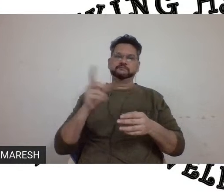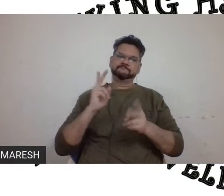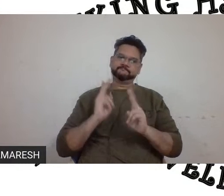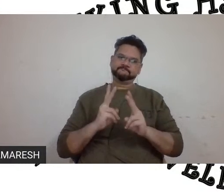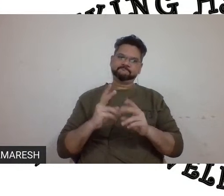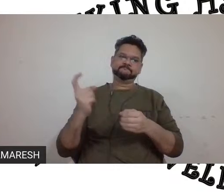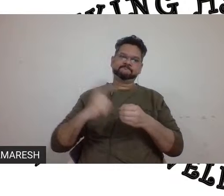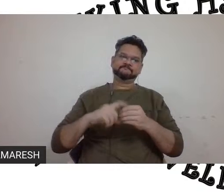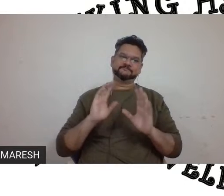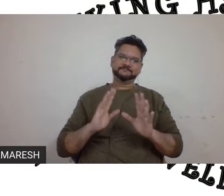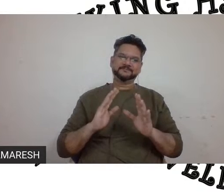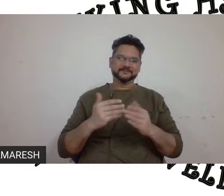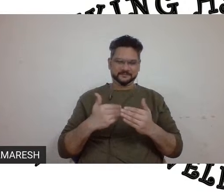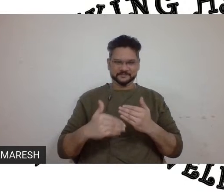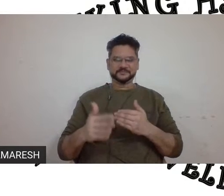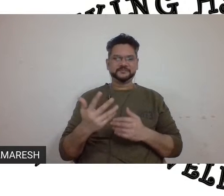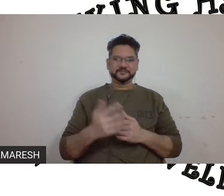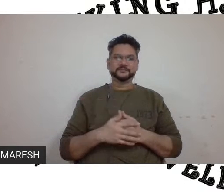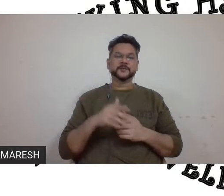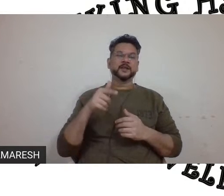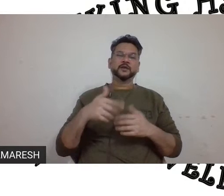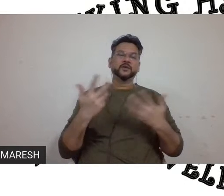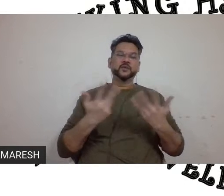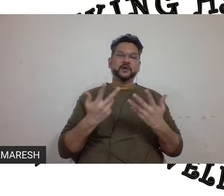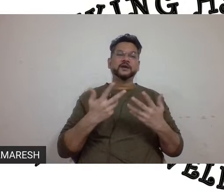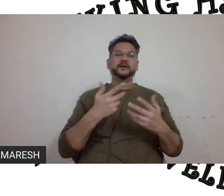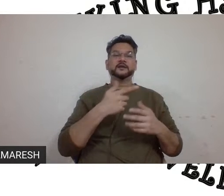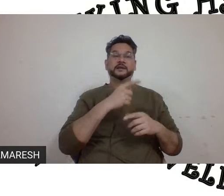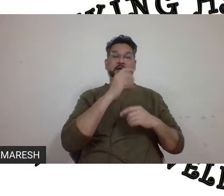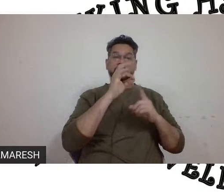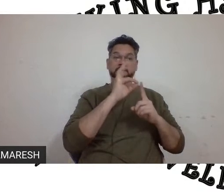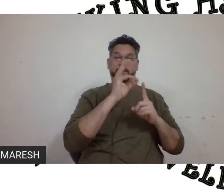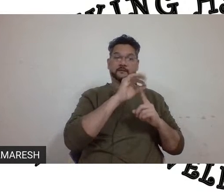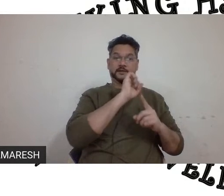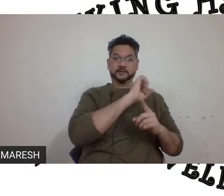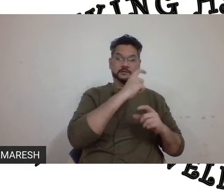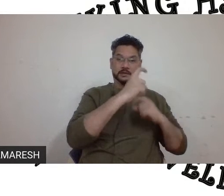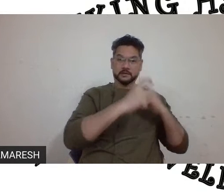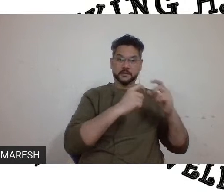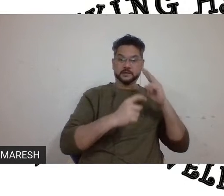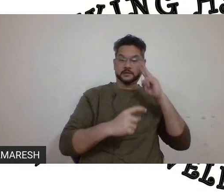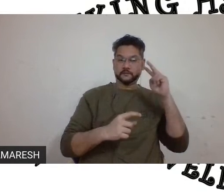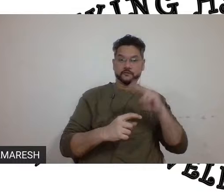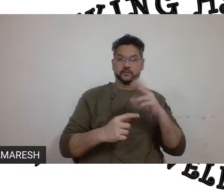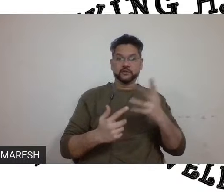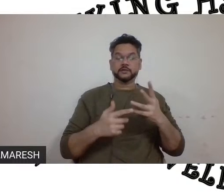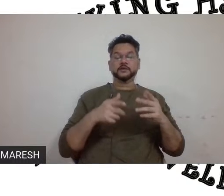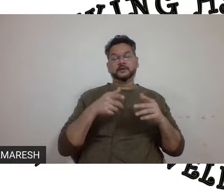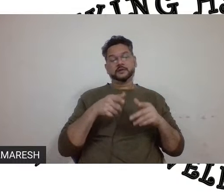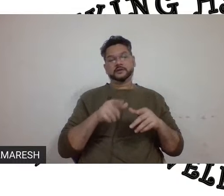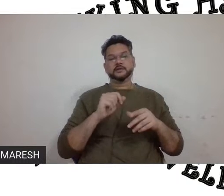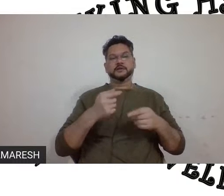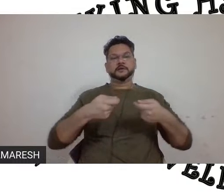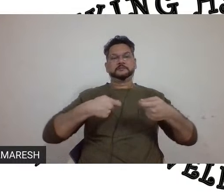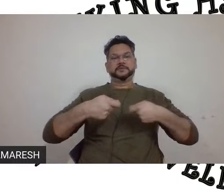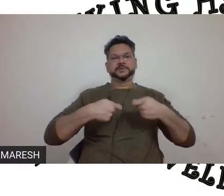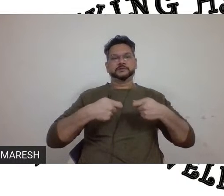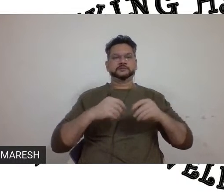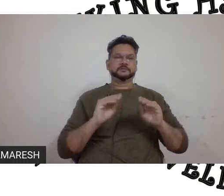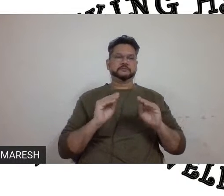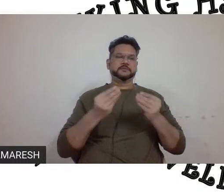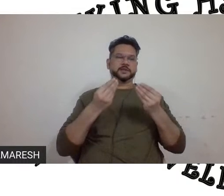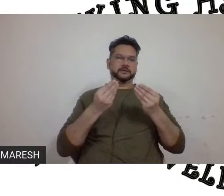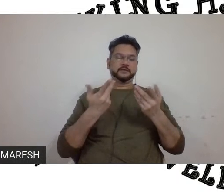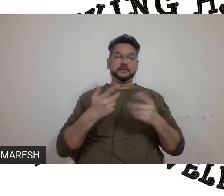clearly makes a business sense for them rather than emotional approach towards the youth with disability. Why it is a business sense? Because if you look at the youth